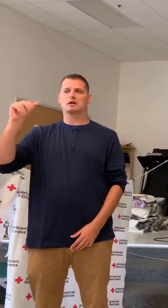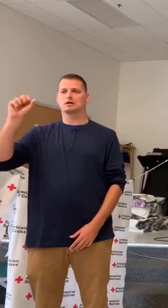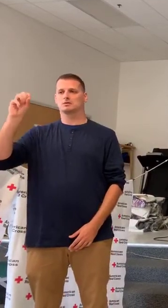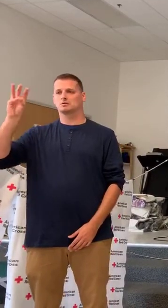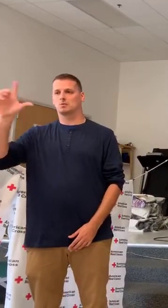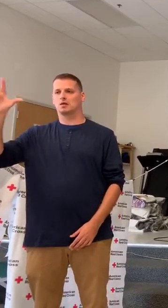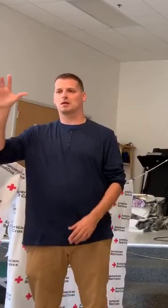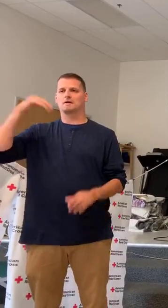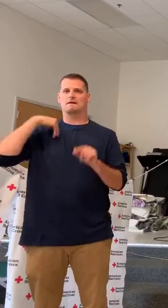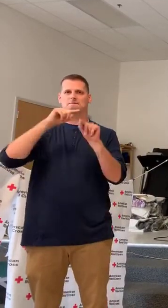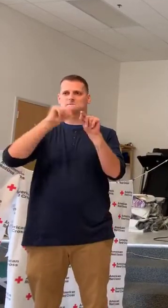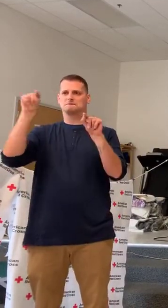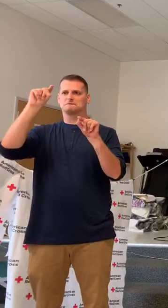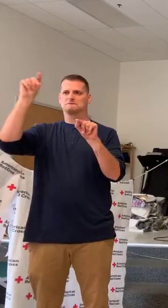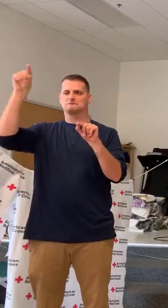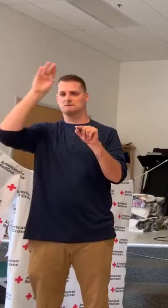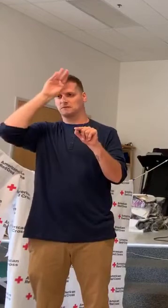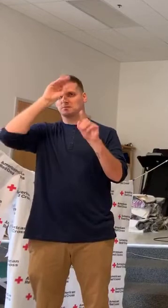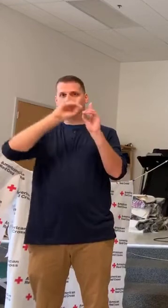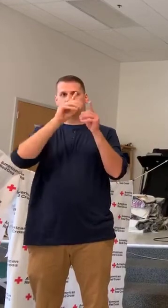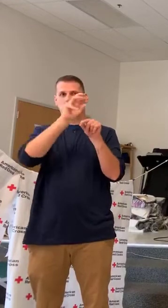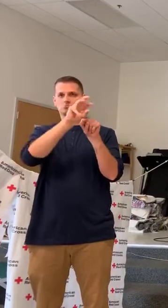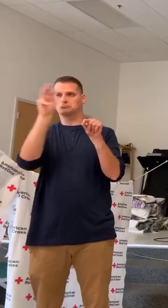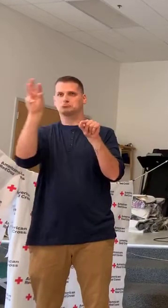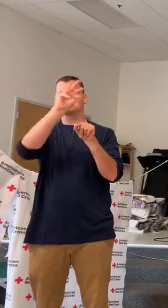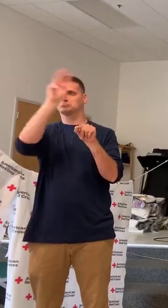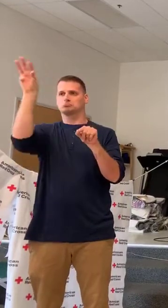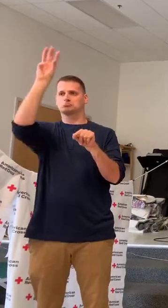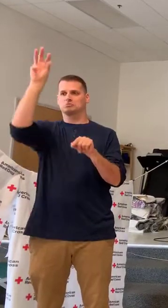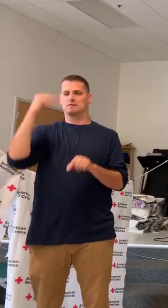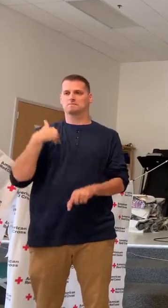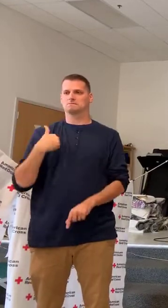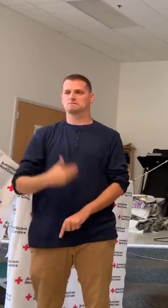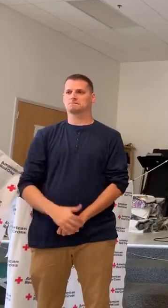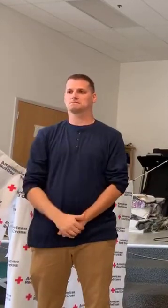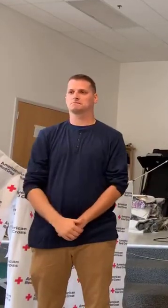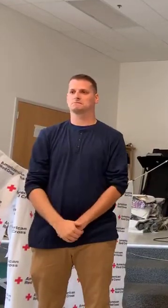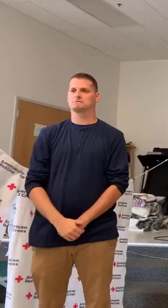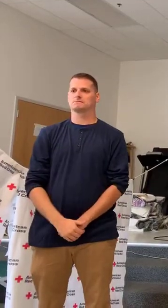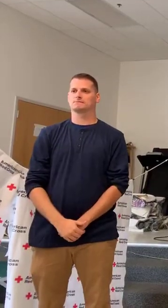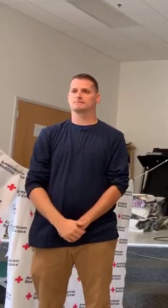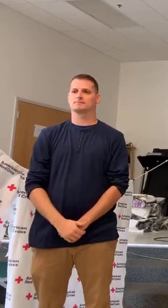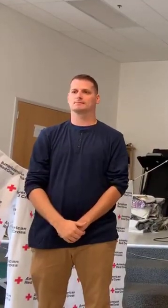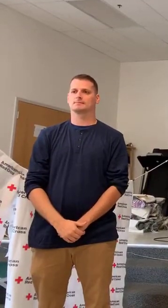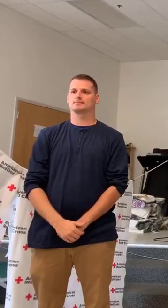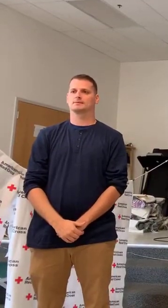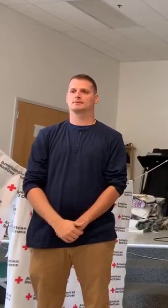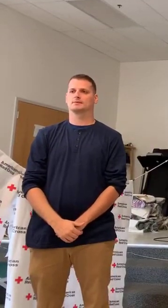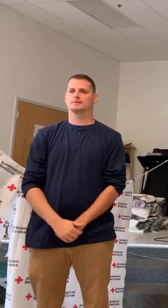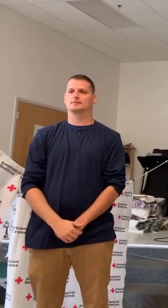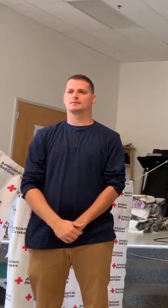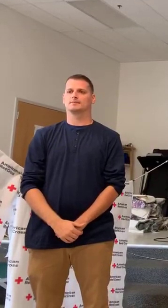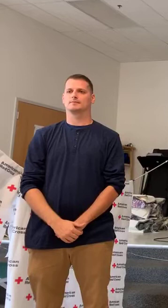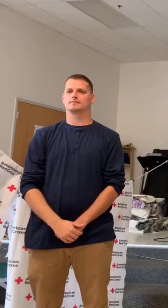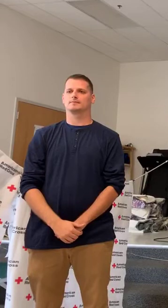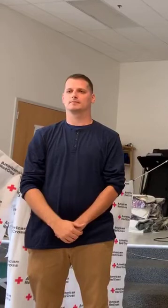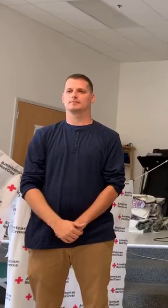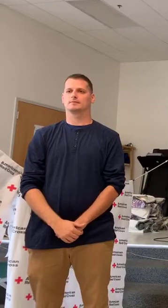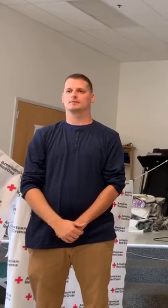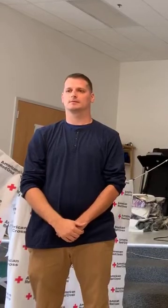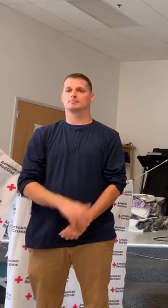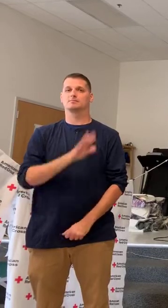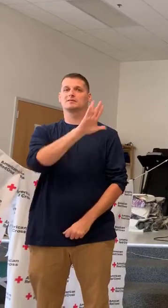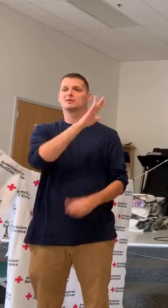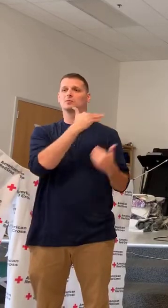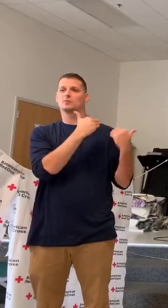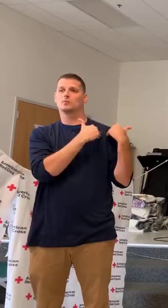this, operational control goes back to forestry. By statute, we have that, but we still work closely with the borough on that. At the initial attack, it's all hands